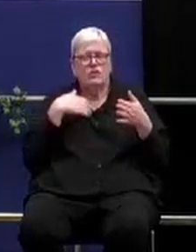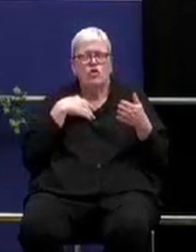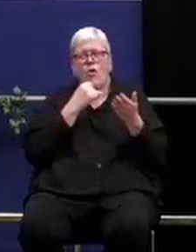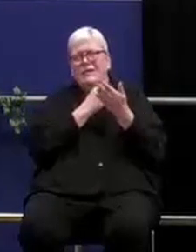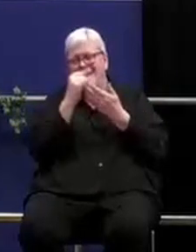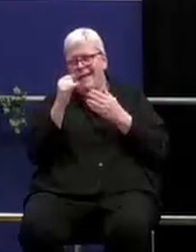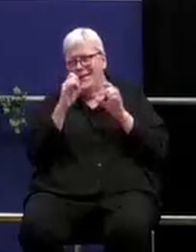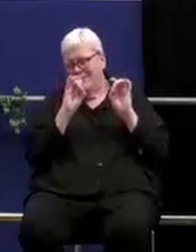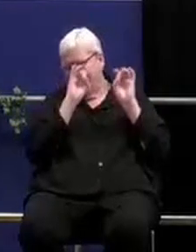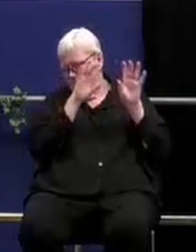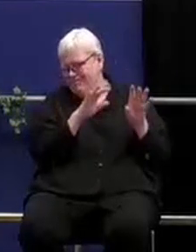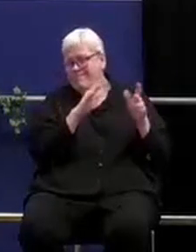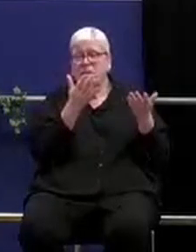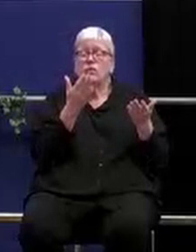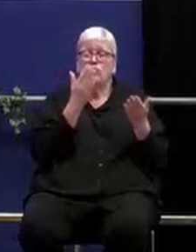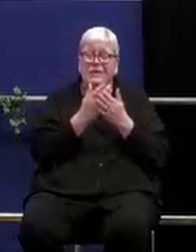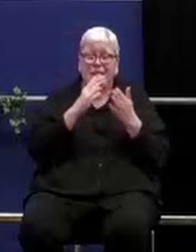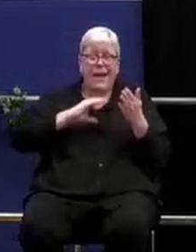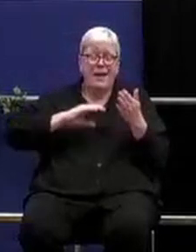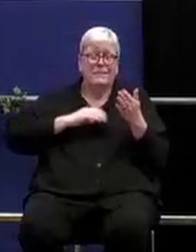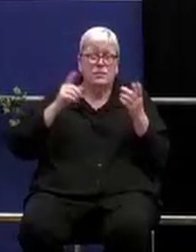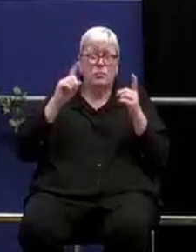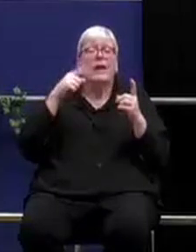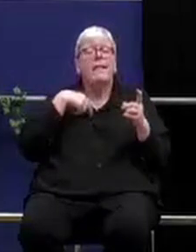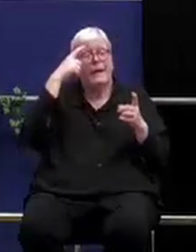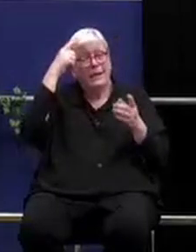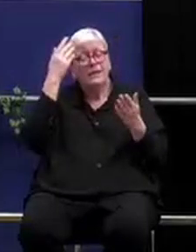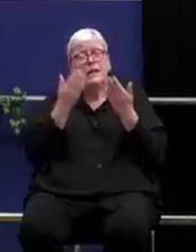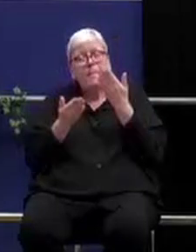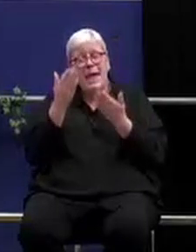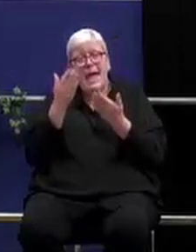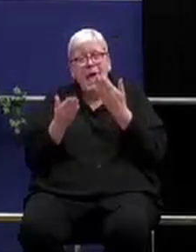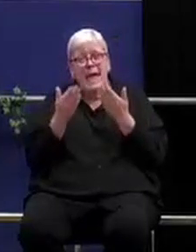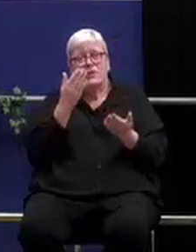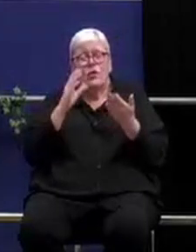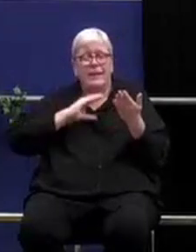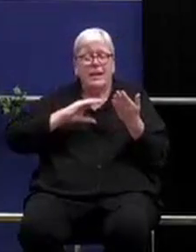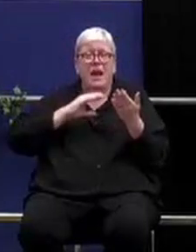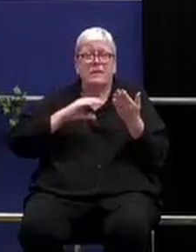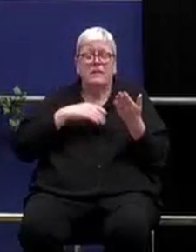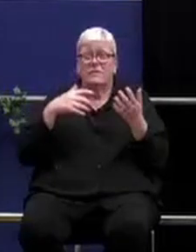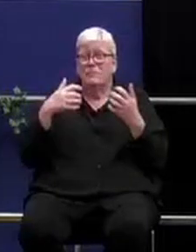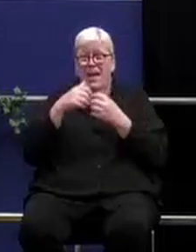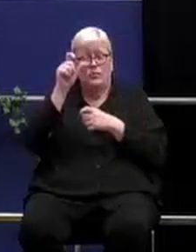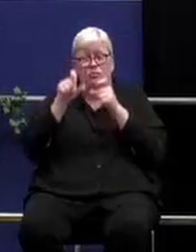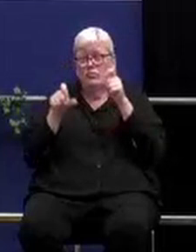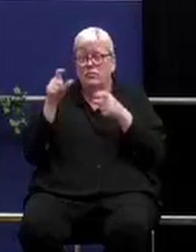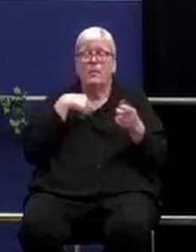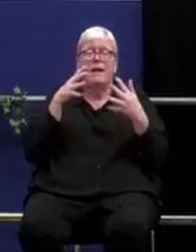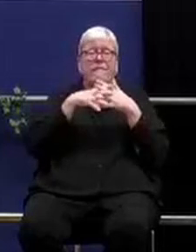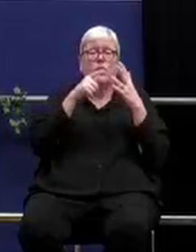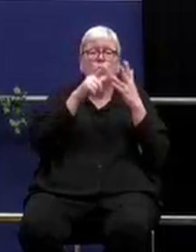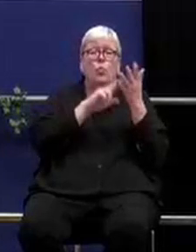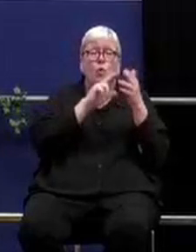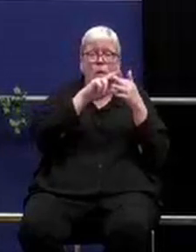see those characters and what they're doing? I think depending on the character and how they use it, it's both. So I think for Wolfe, it's pure